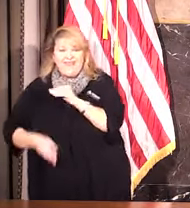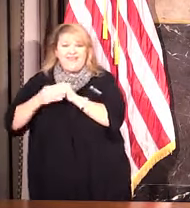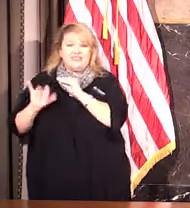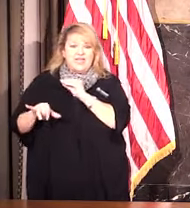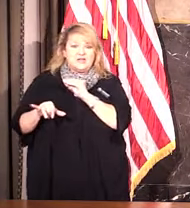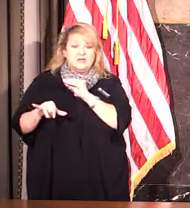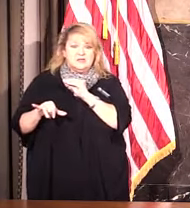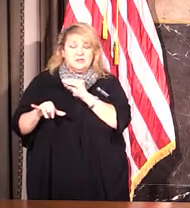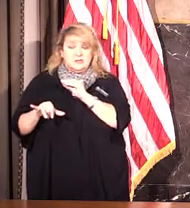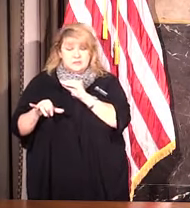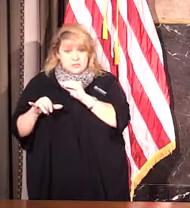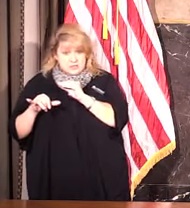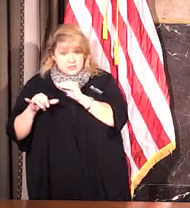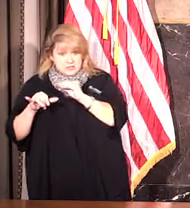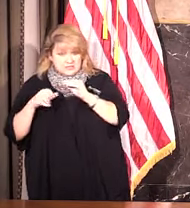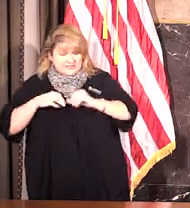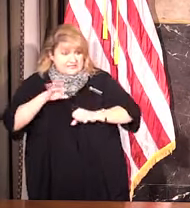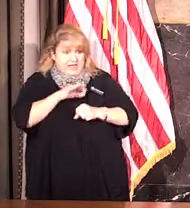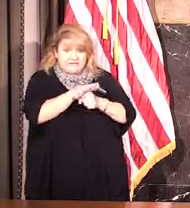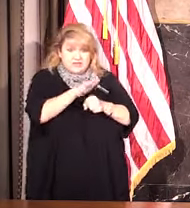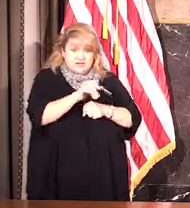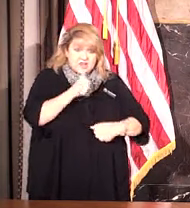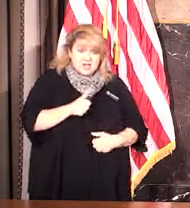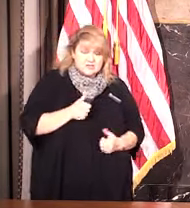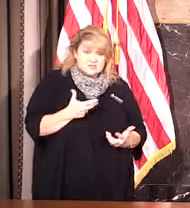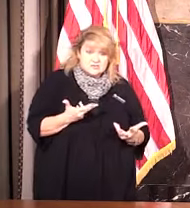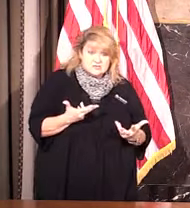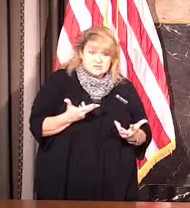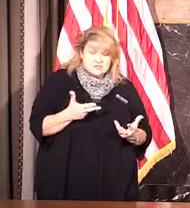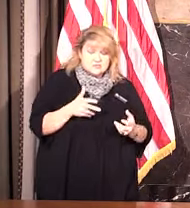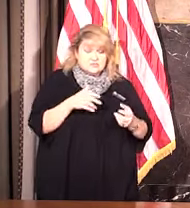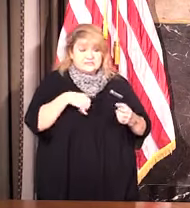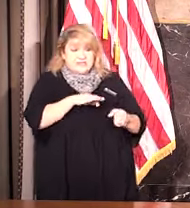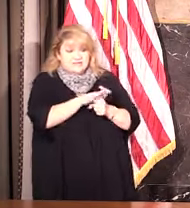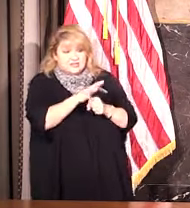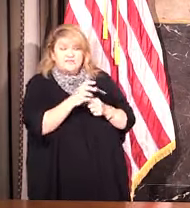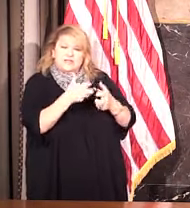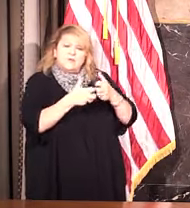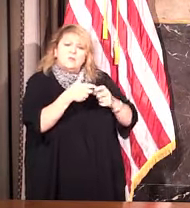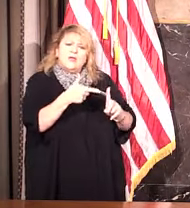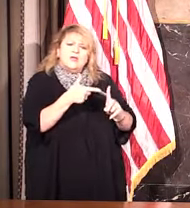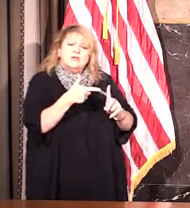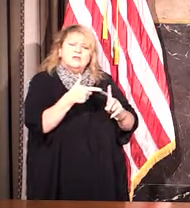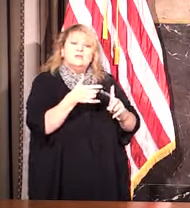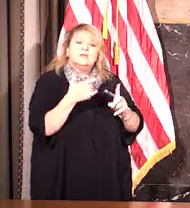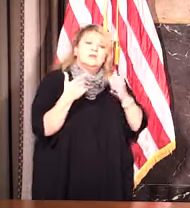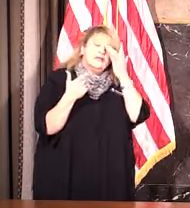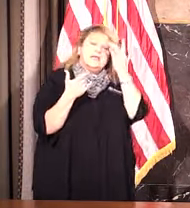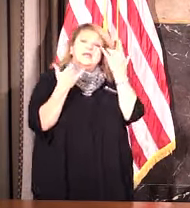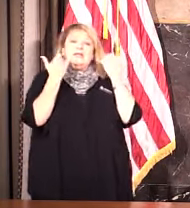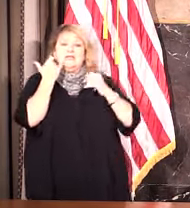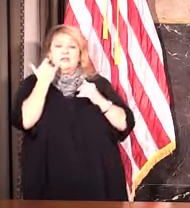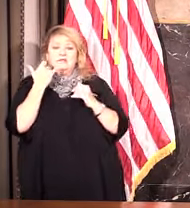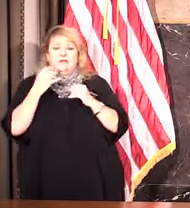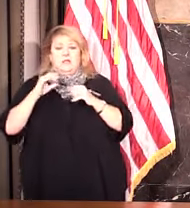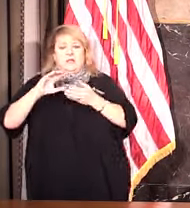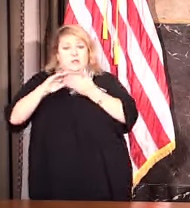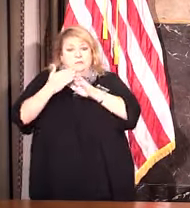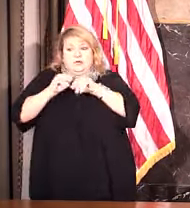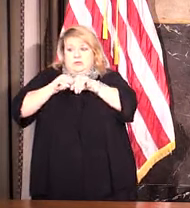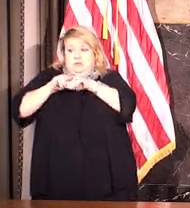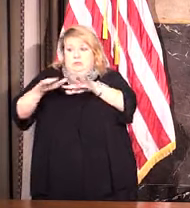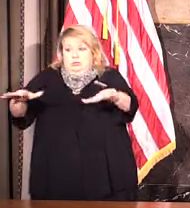And the reason staffing is a problem is really twofold. One, anytime you have significant community transmission of